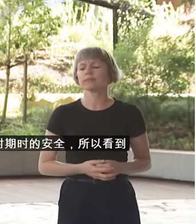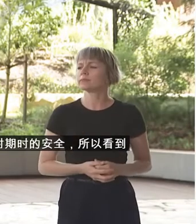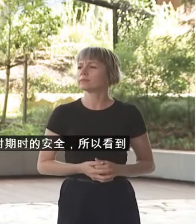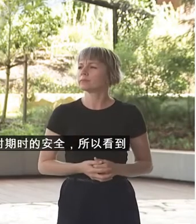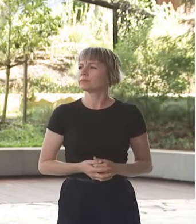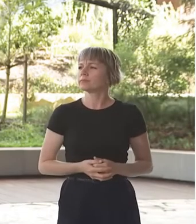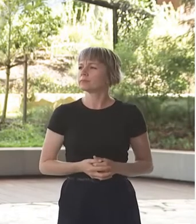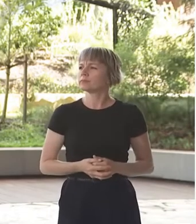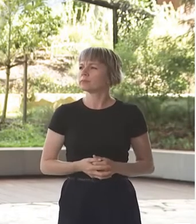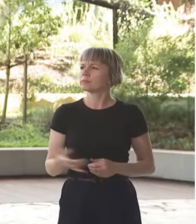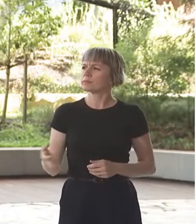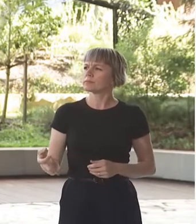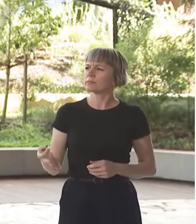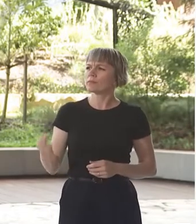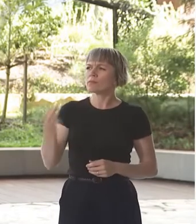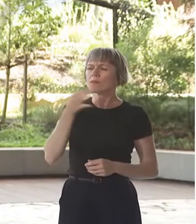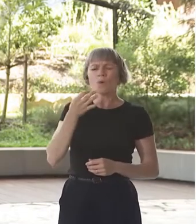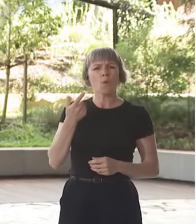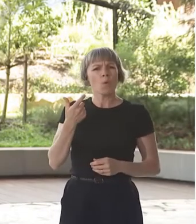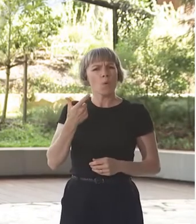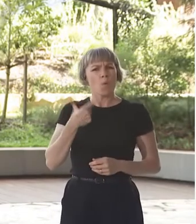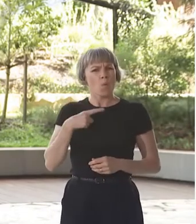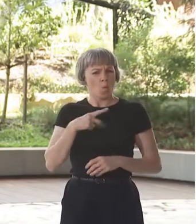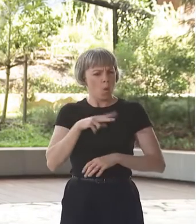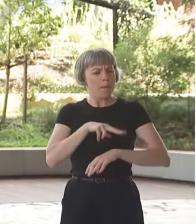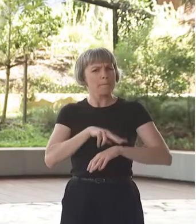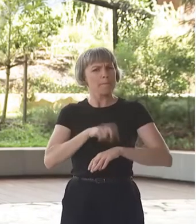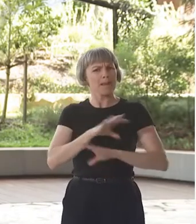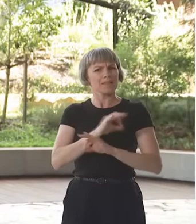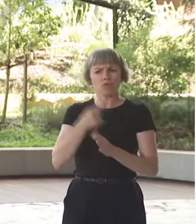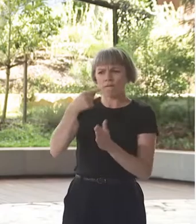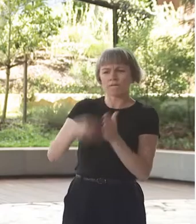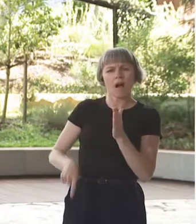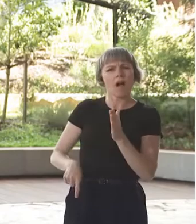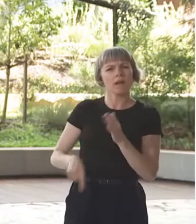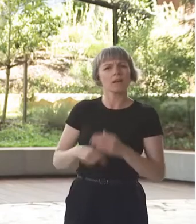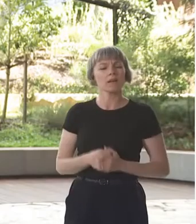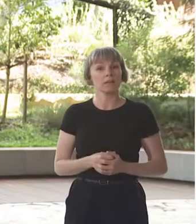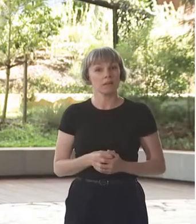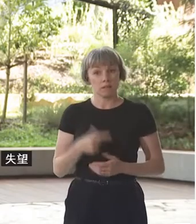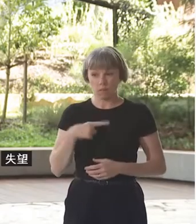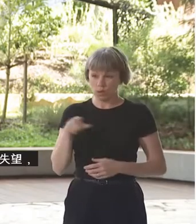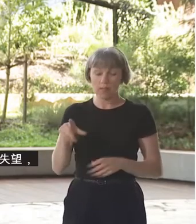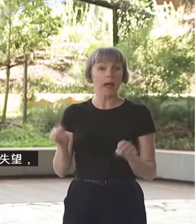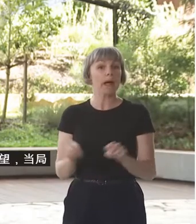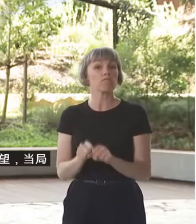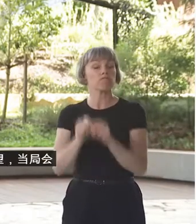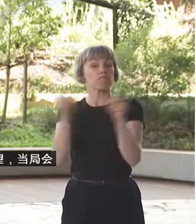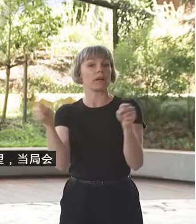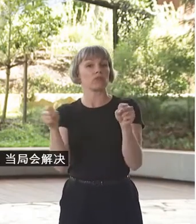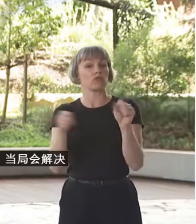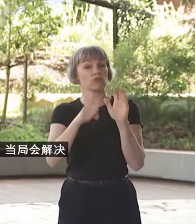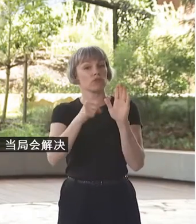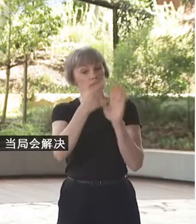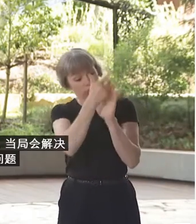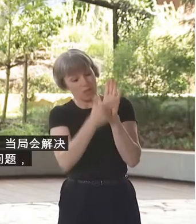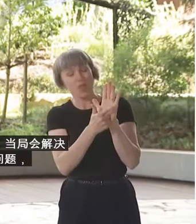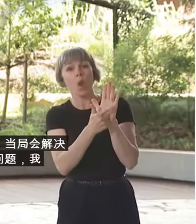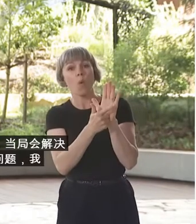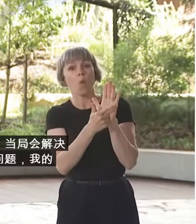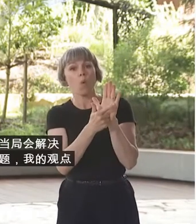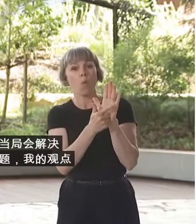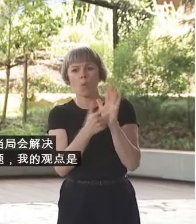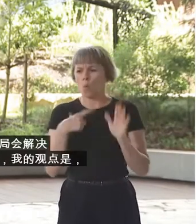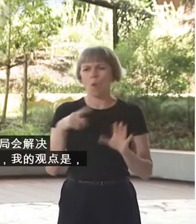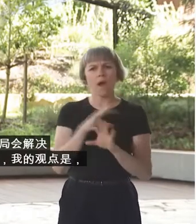out a fine for it then if it was deemed by the Health Minister as a recreational facility and a breach of the public? Well, the authorities will work through that, and my